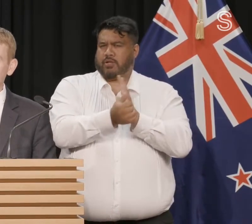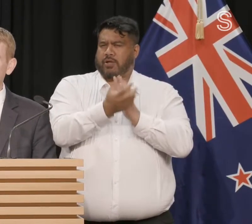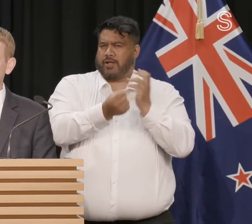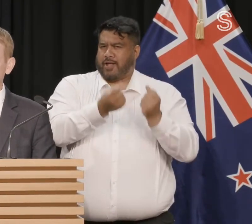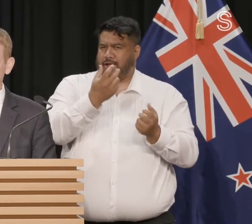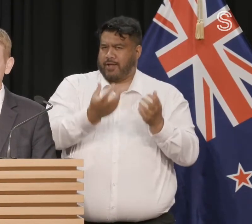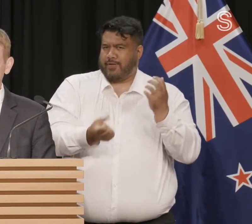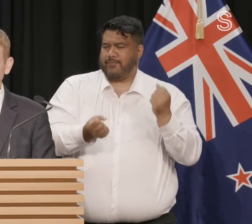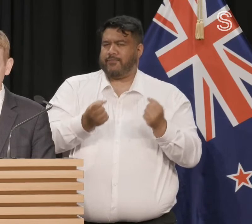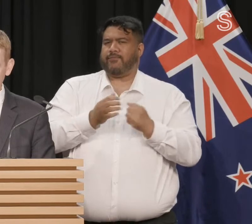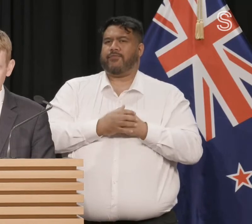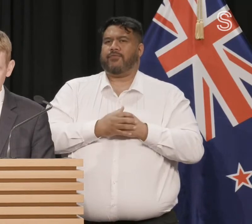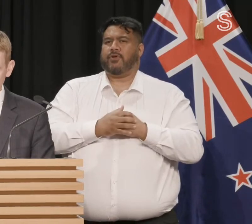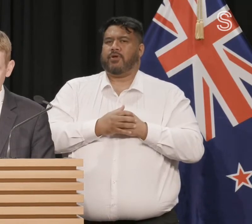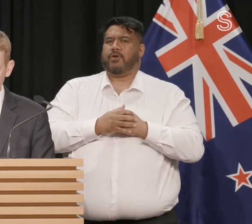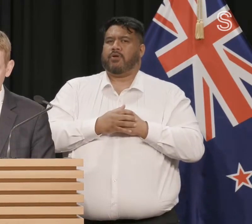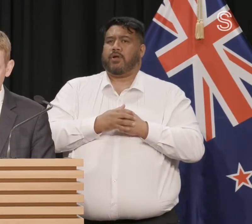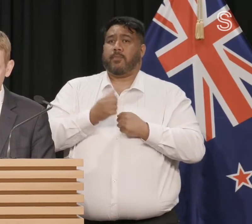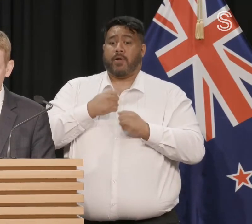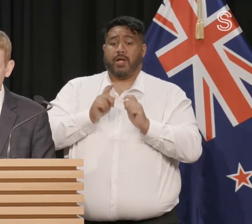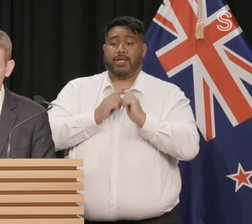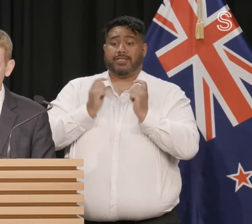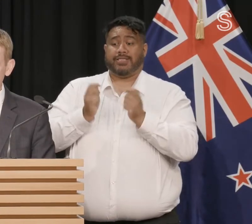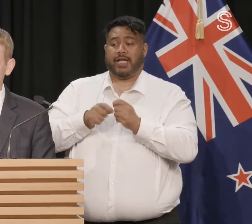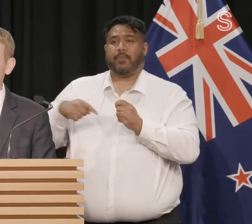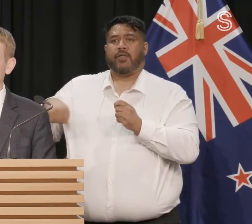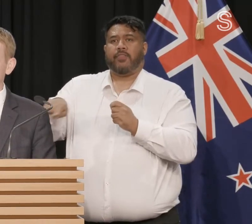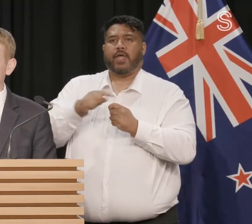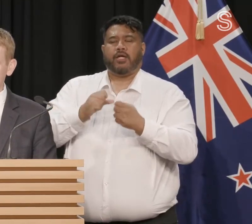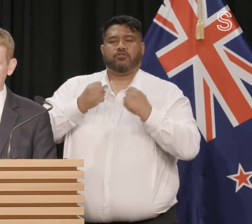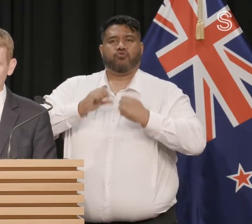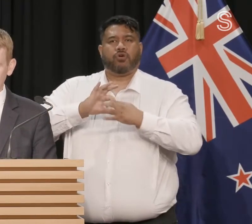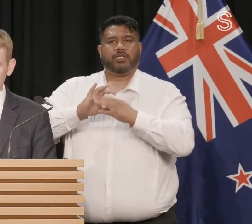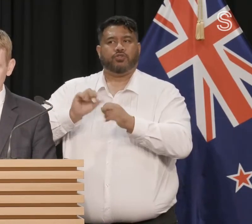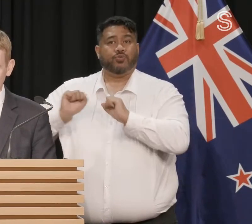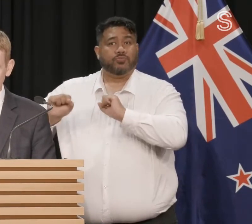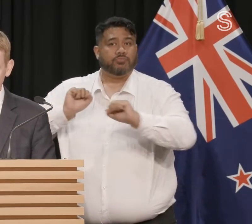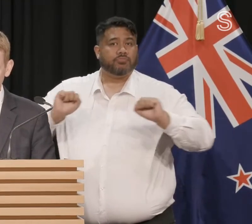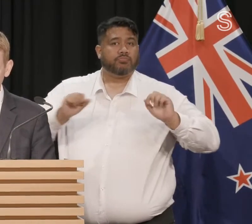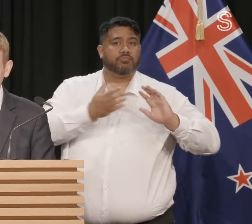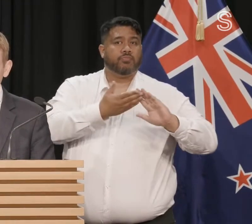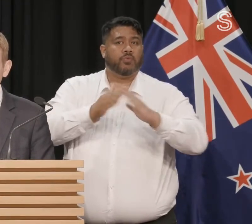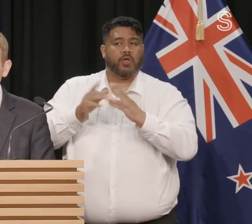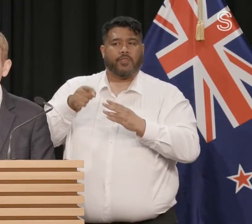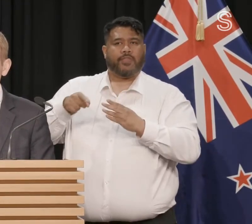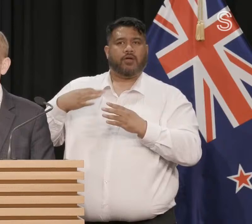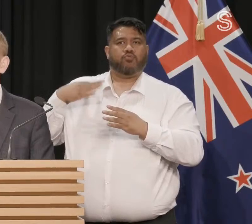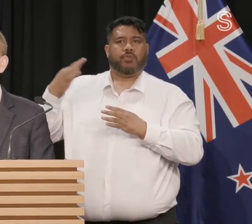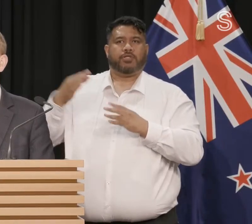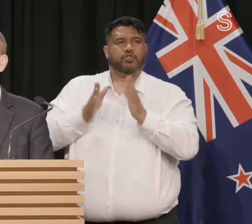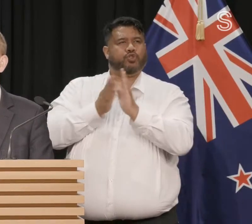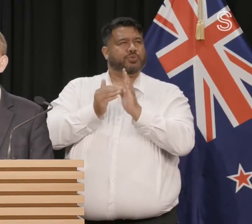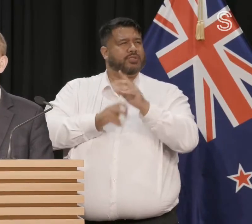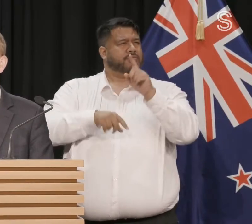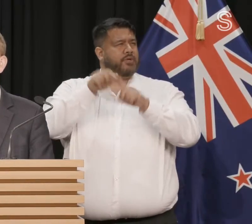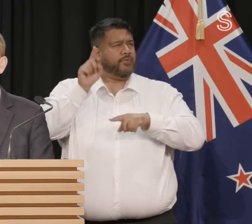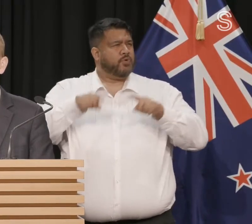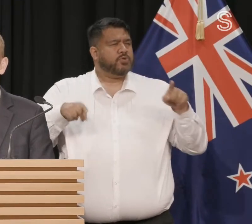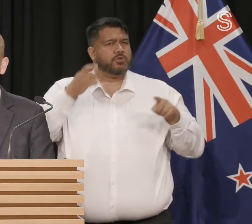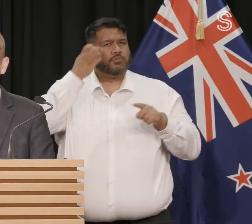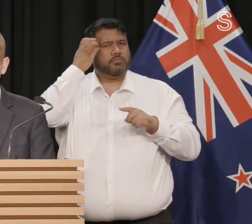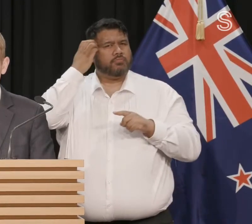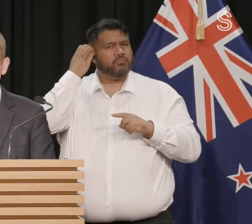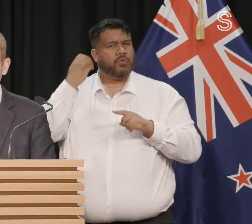all deeply connected to their communities and will represent both the diversity of New Zealand and the core issues everyday Kiwis